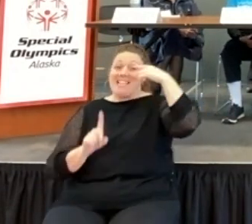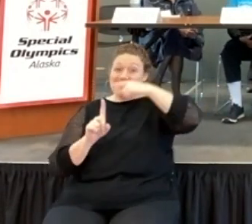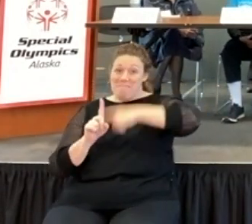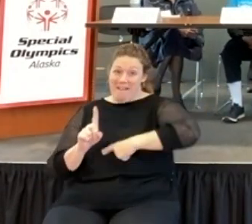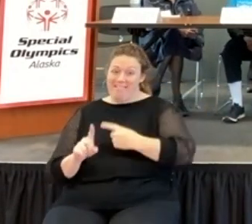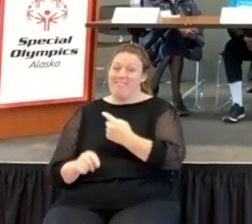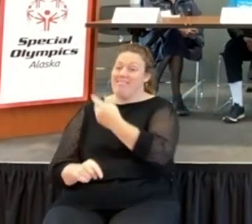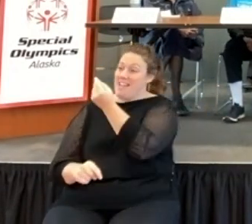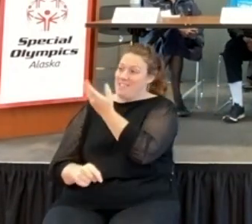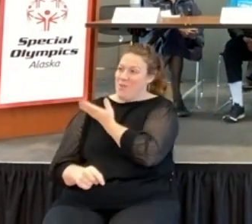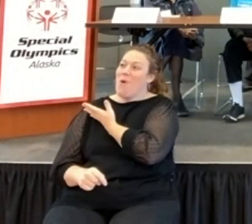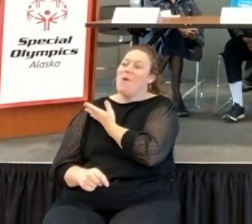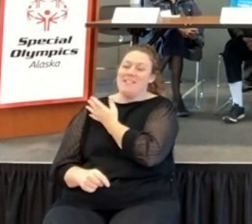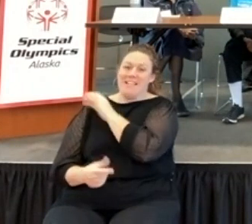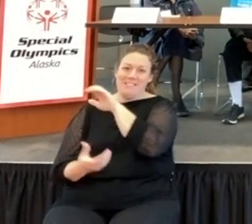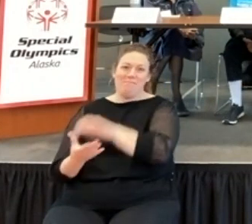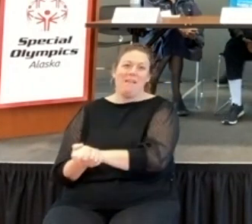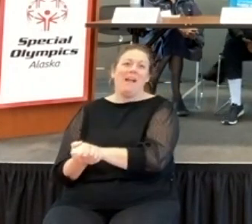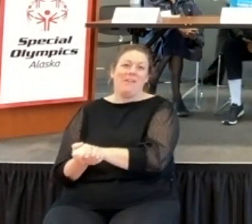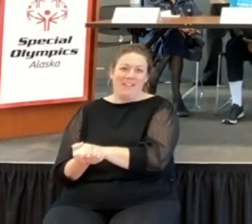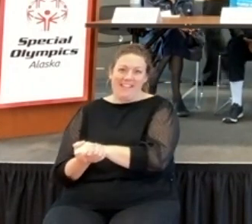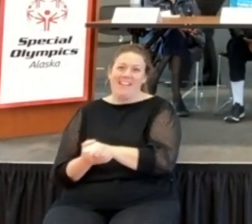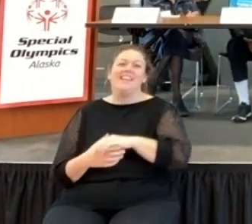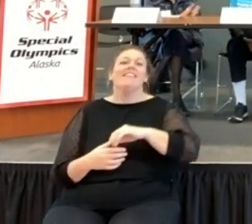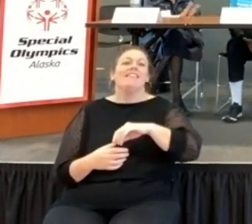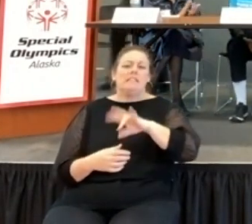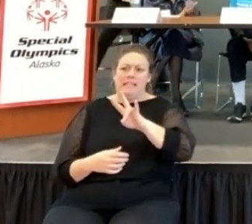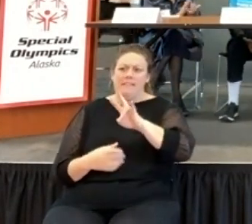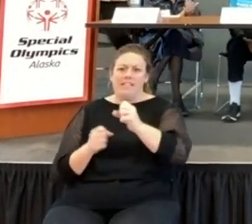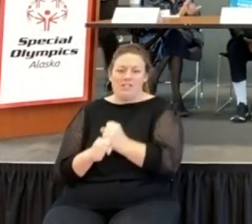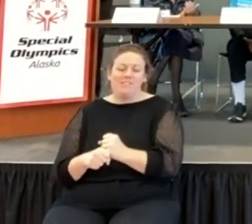so 3 days ago. Congratulations.